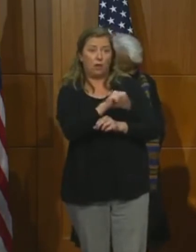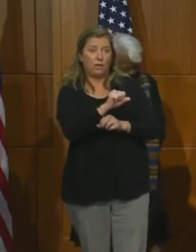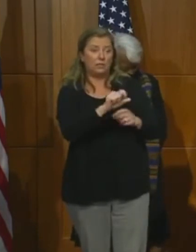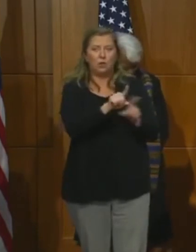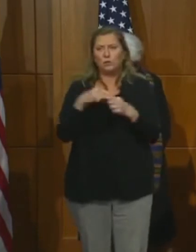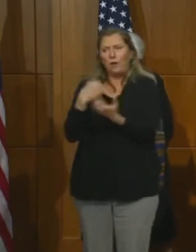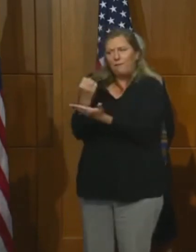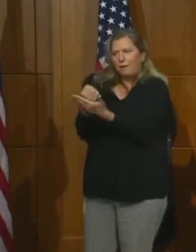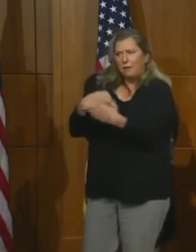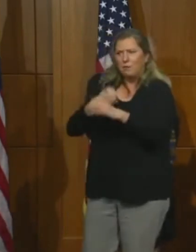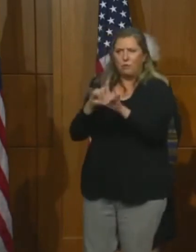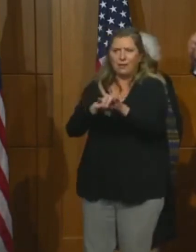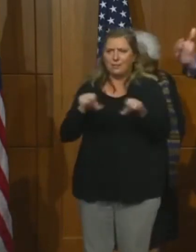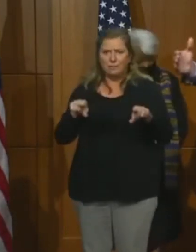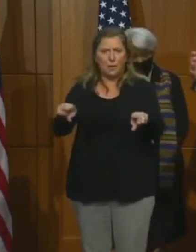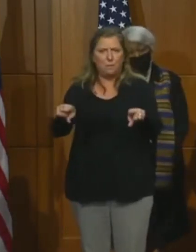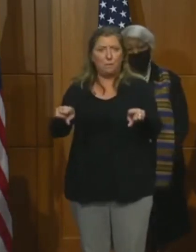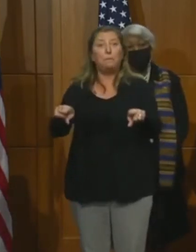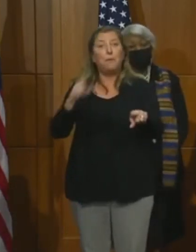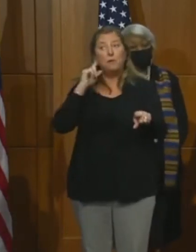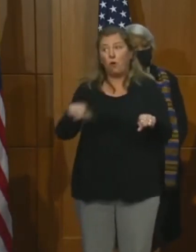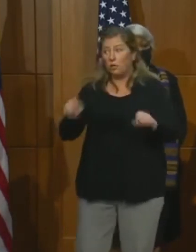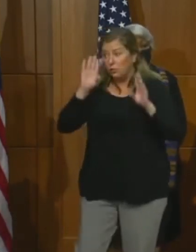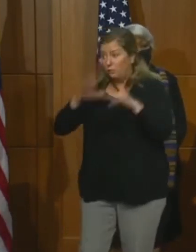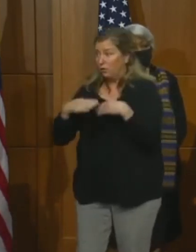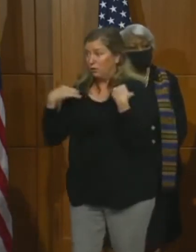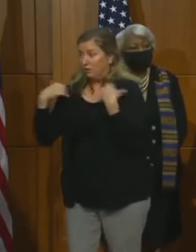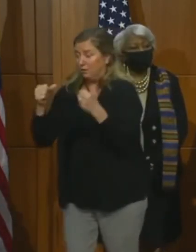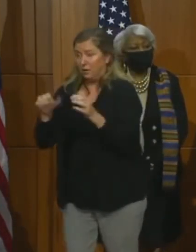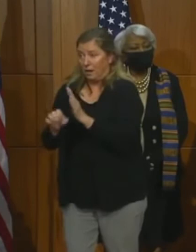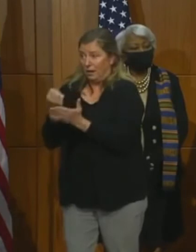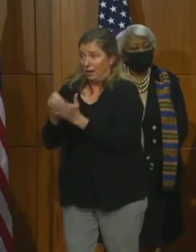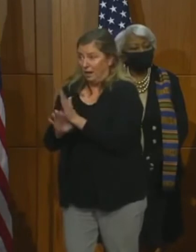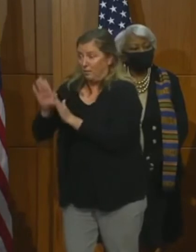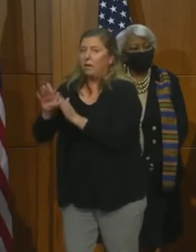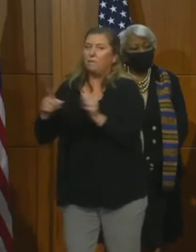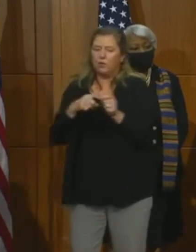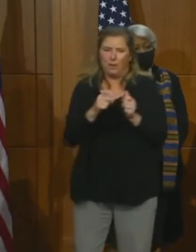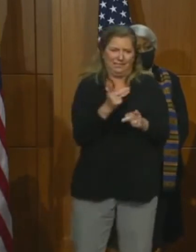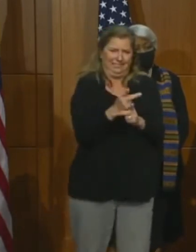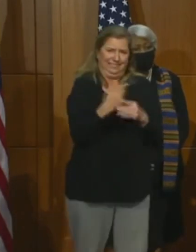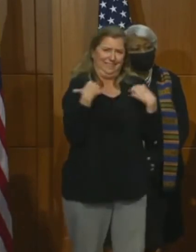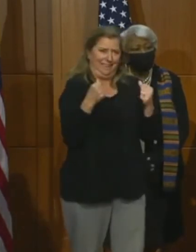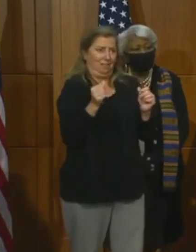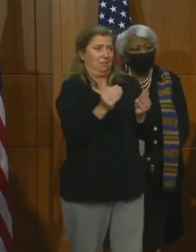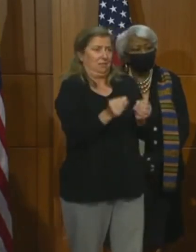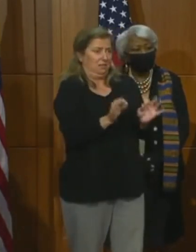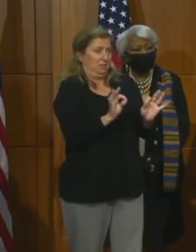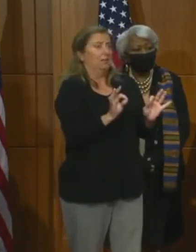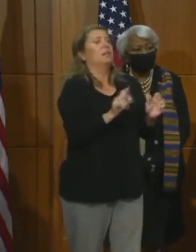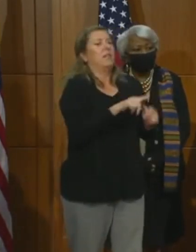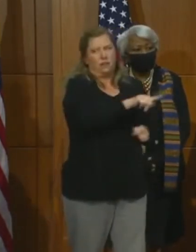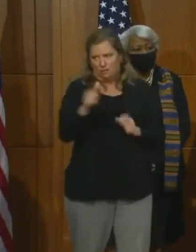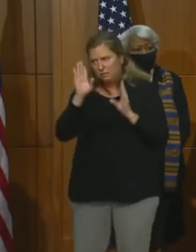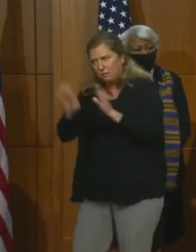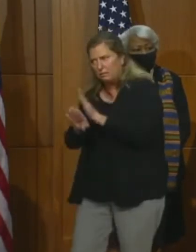But in order to move on to our economy, we've got to get this health crisis under control and behind us. And so that's what I'm